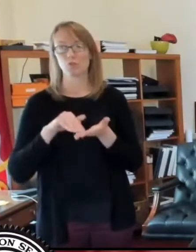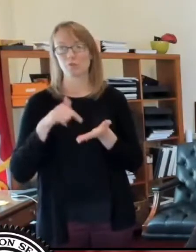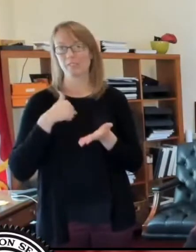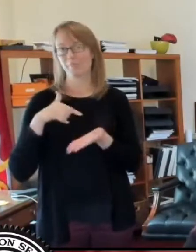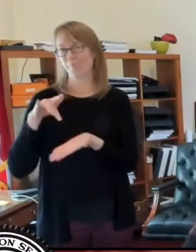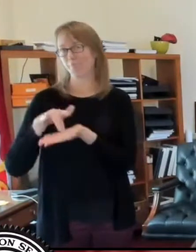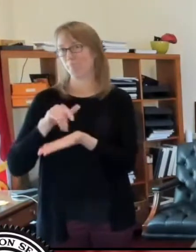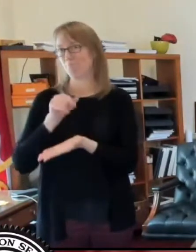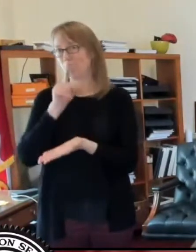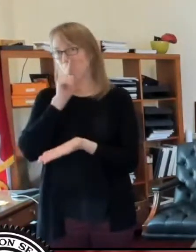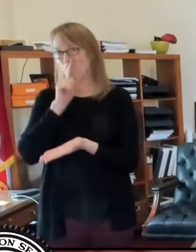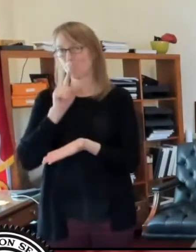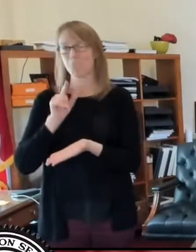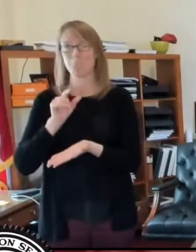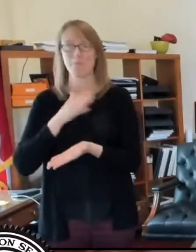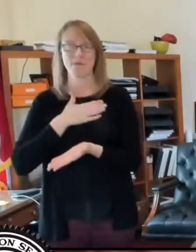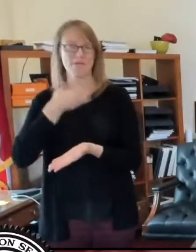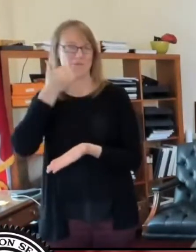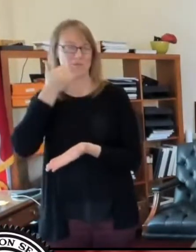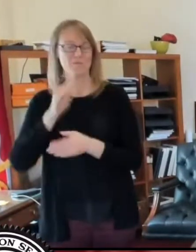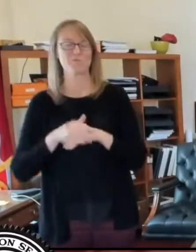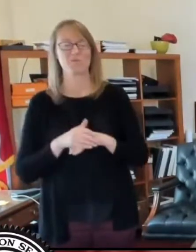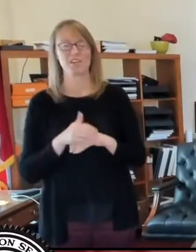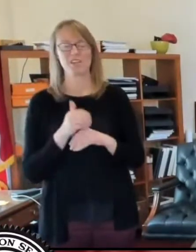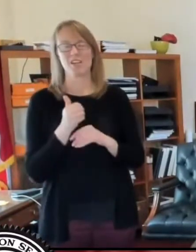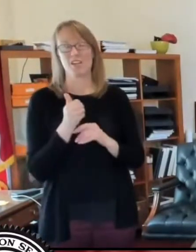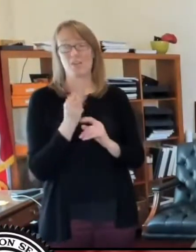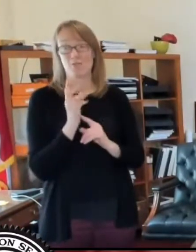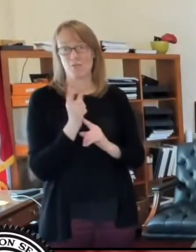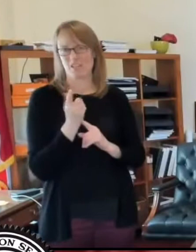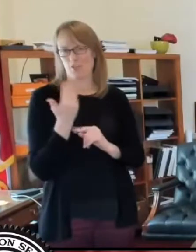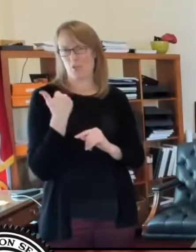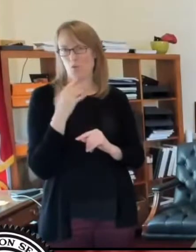off. Worried just a minute ago about the